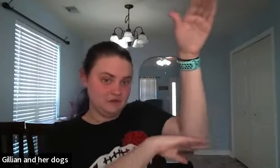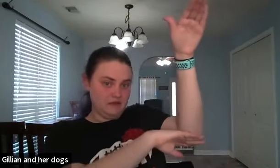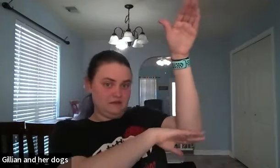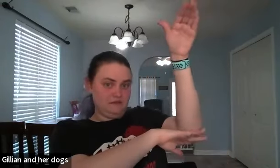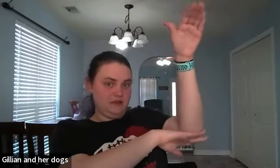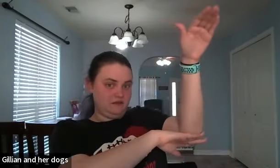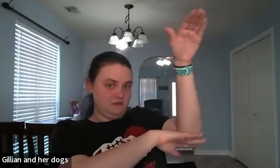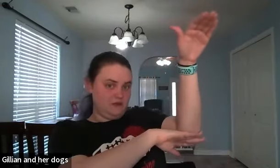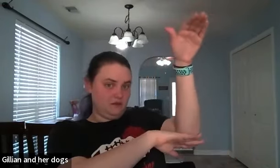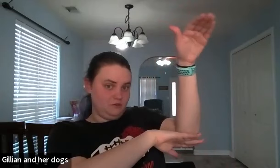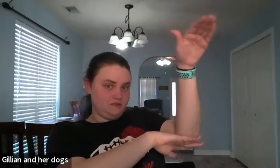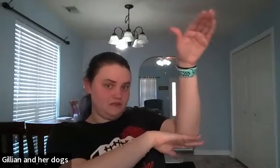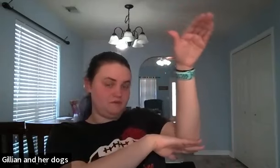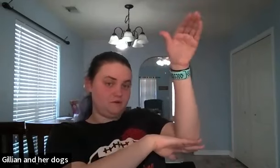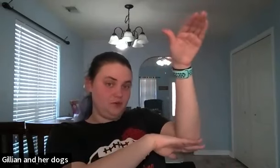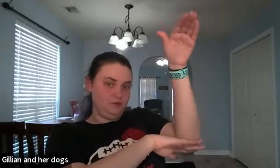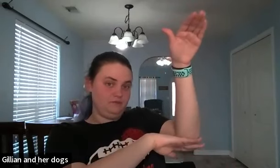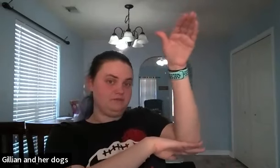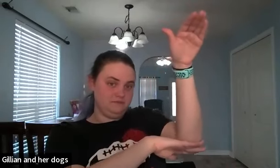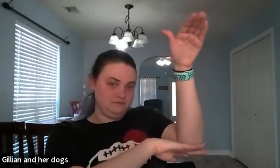I can lean back a little if that helps, afternoon.